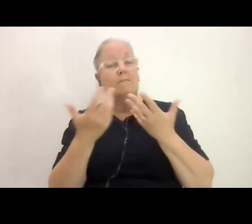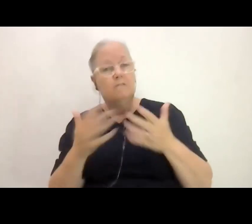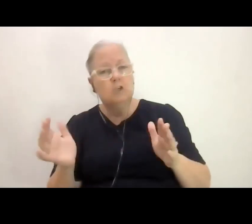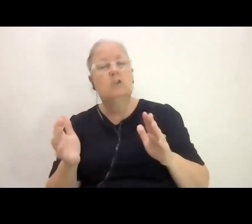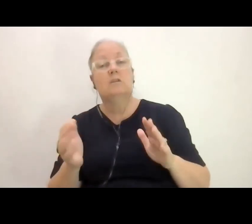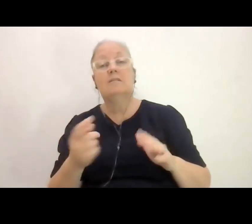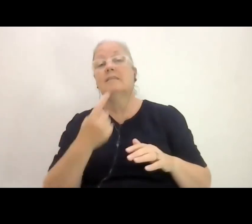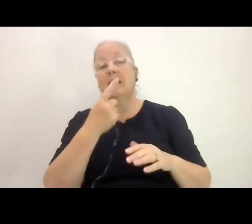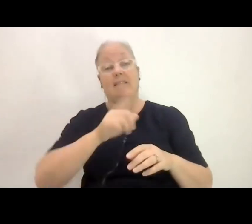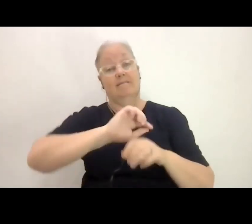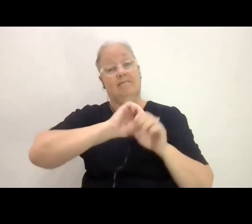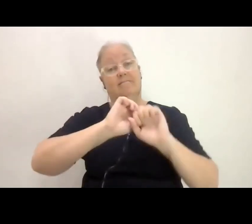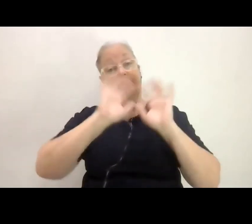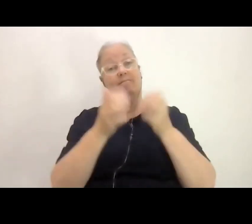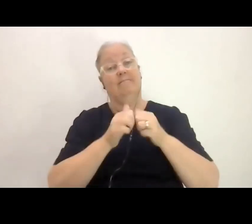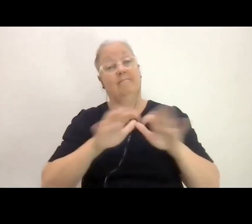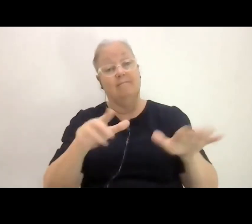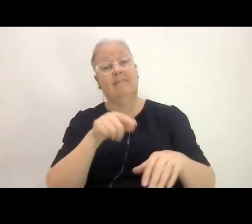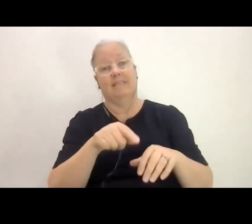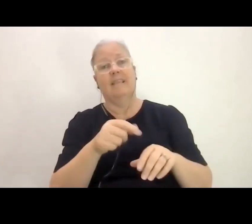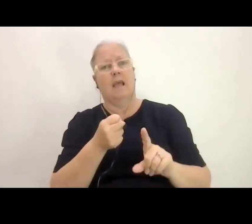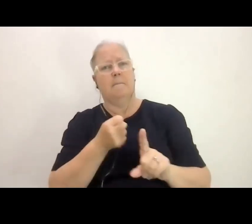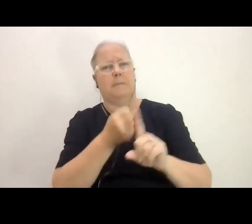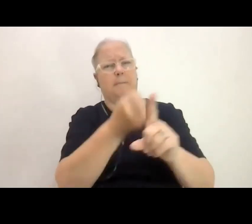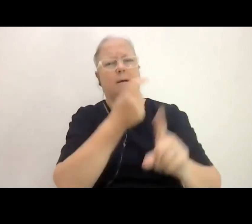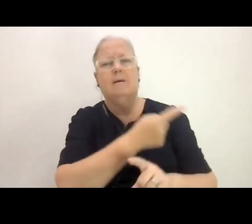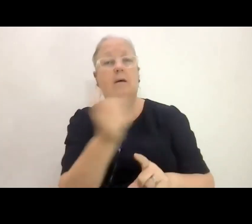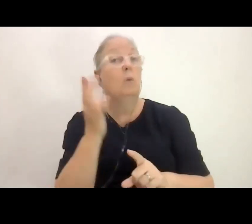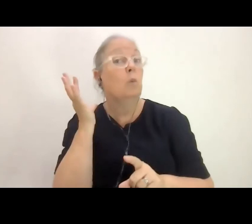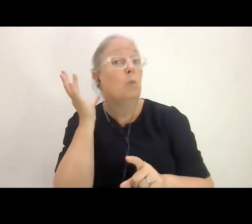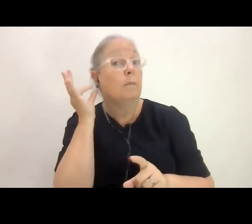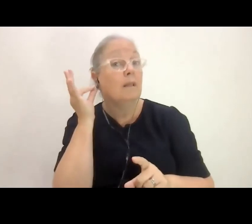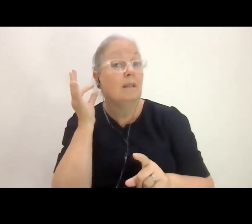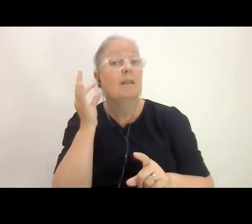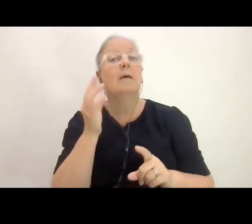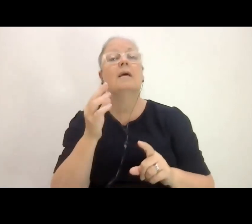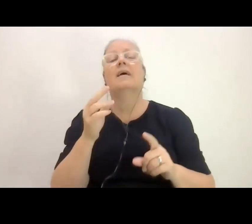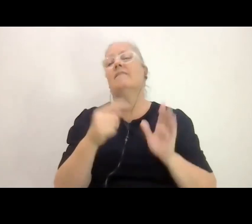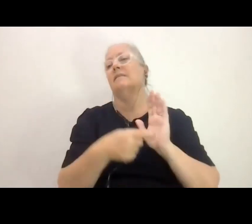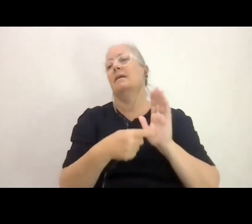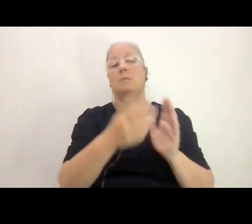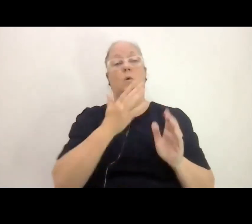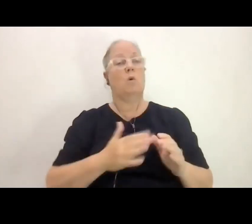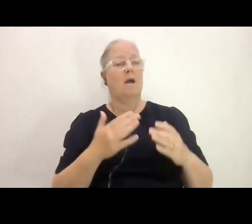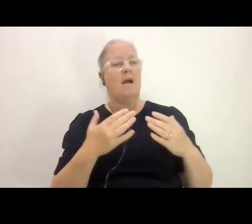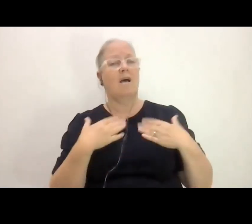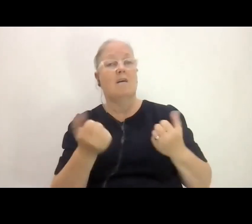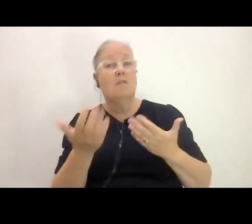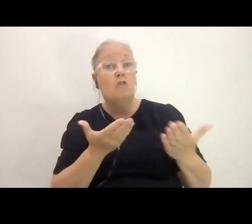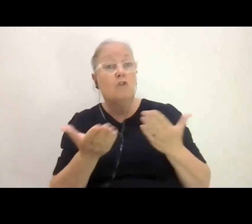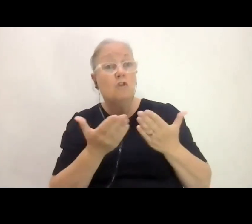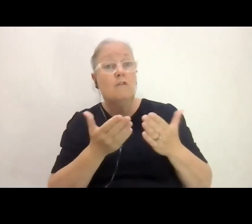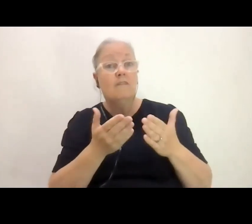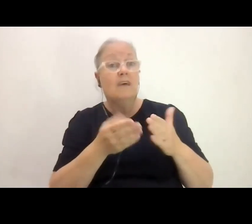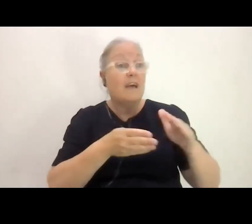has had on women, particularly, their ability to access health services. We've heard